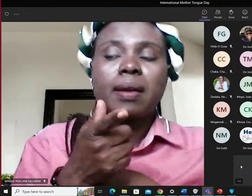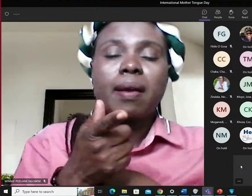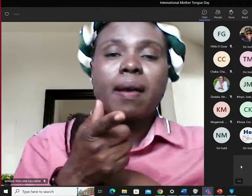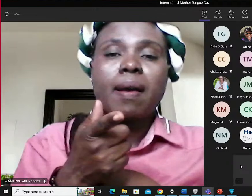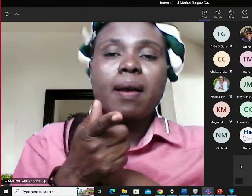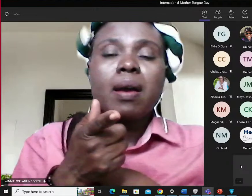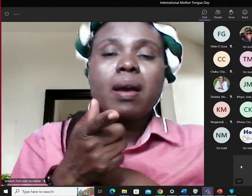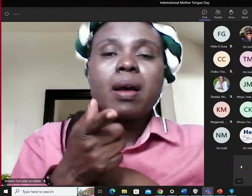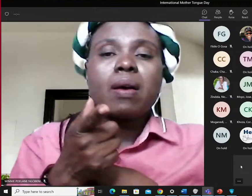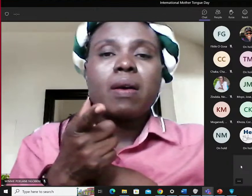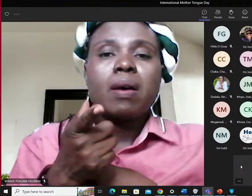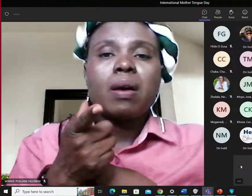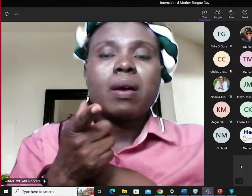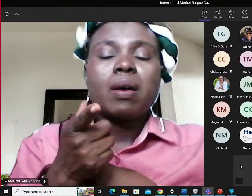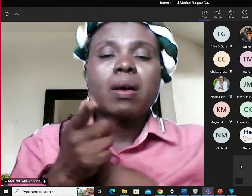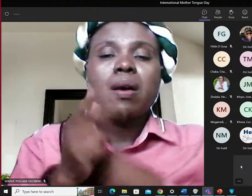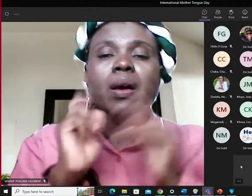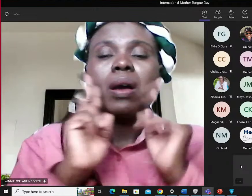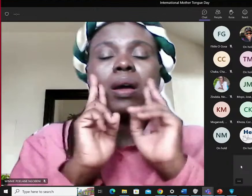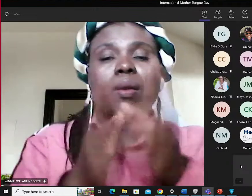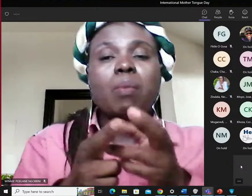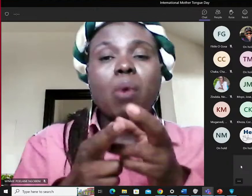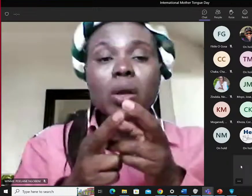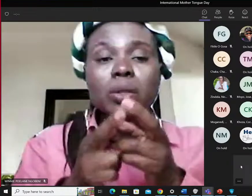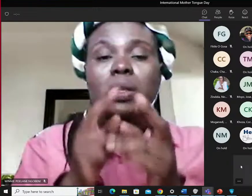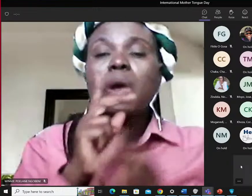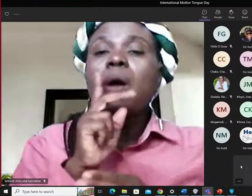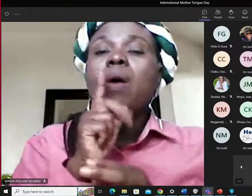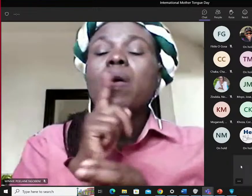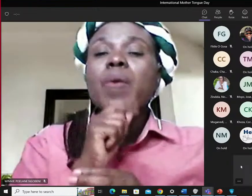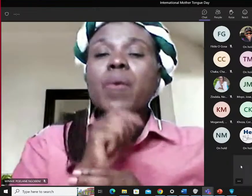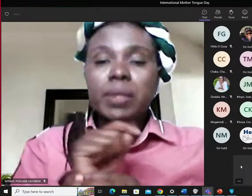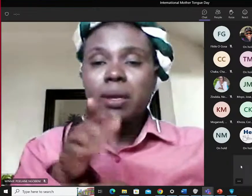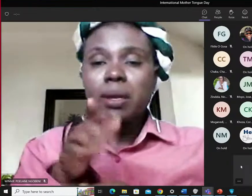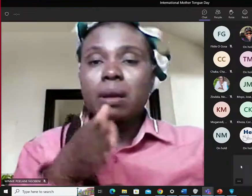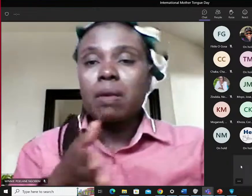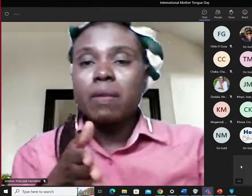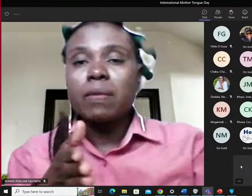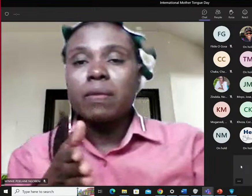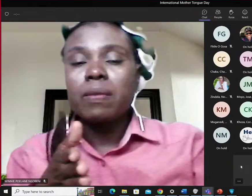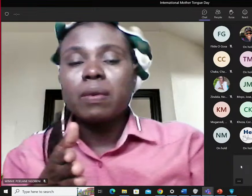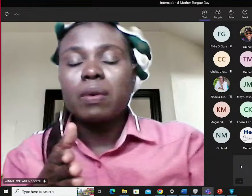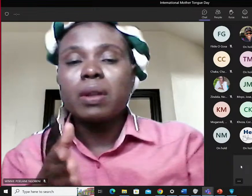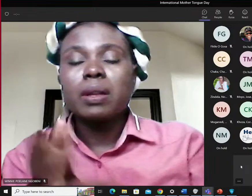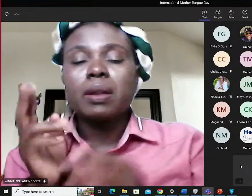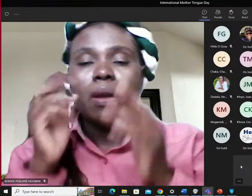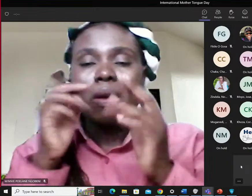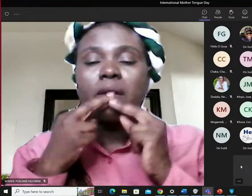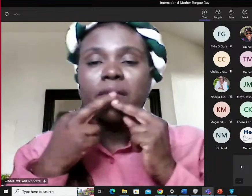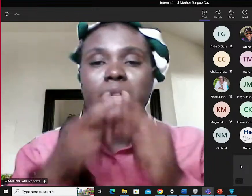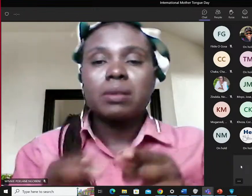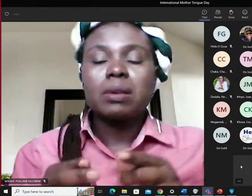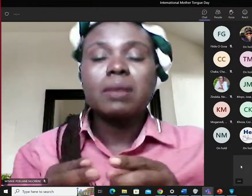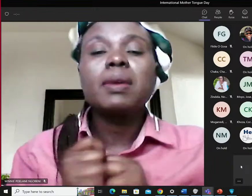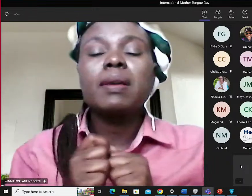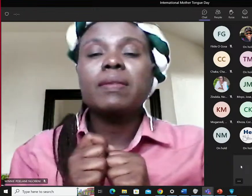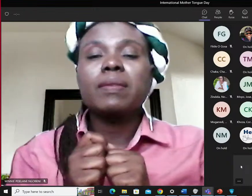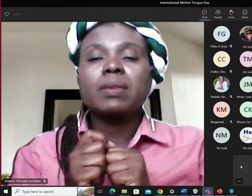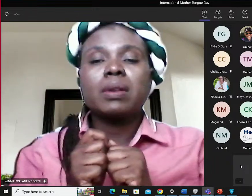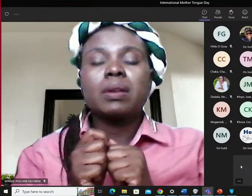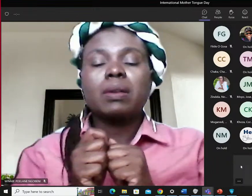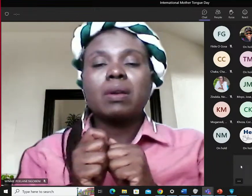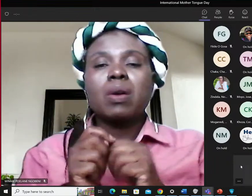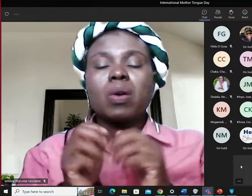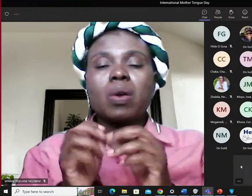the report on the use of African languages in the introduction, I'm reading from its introduction, as mediums of instruction in higher